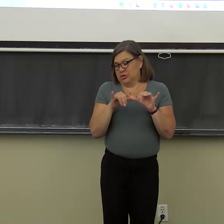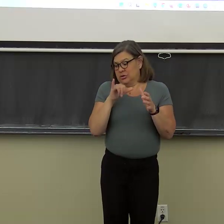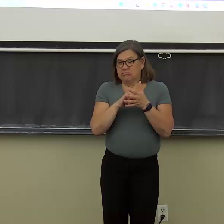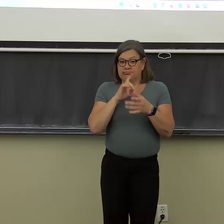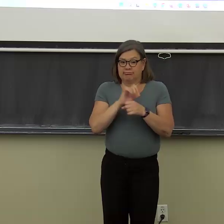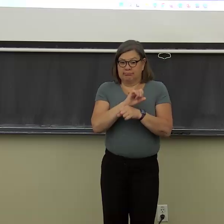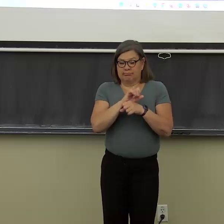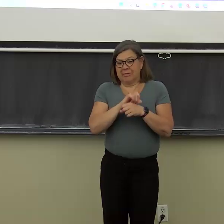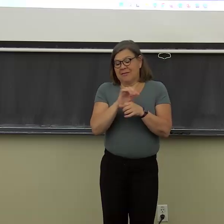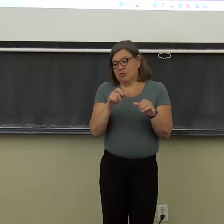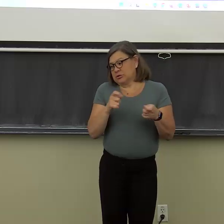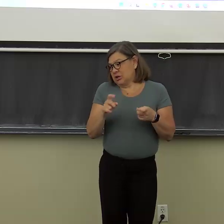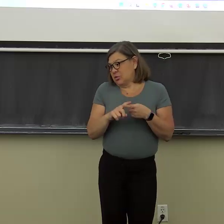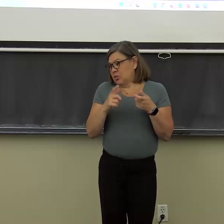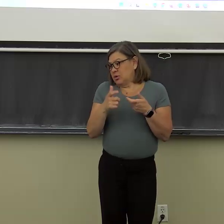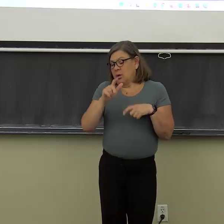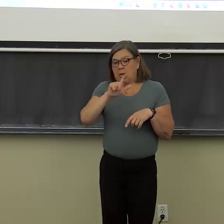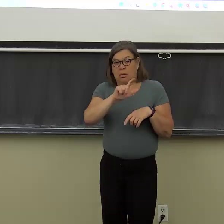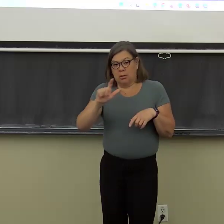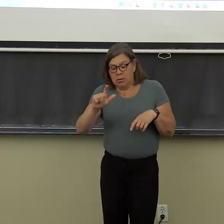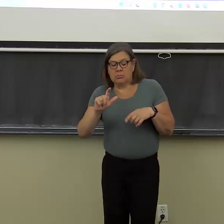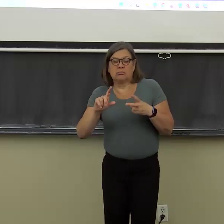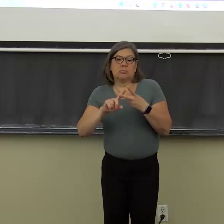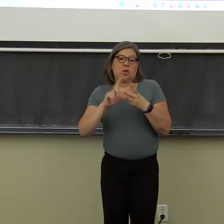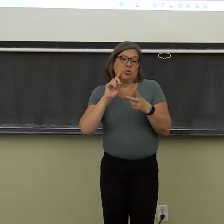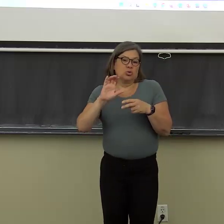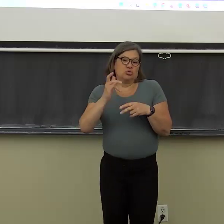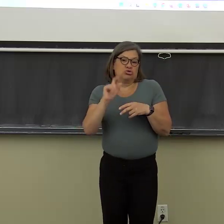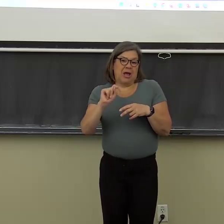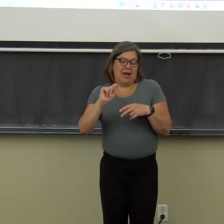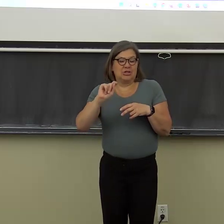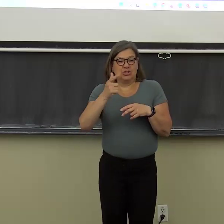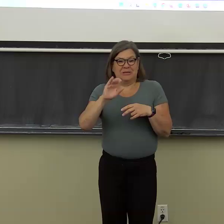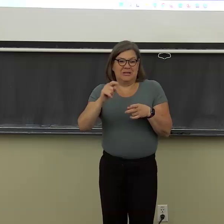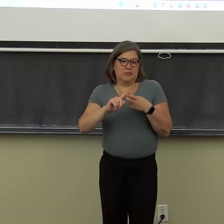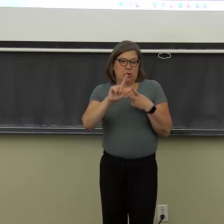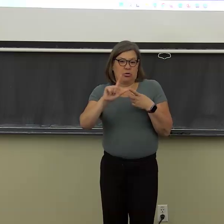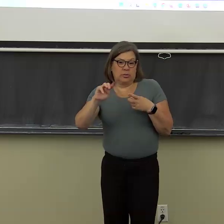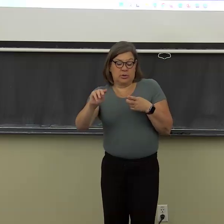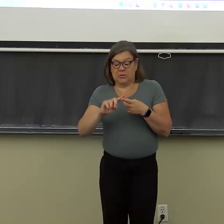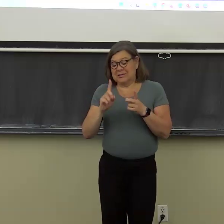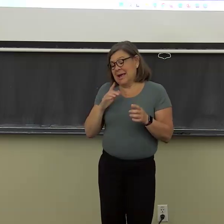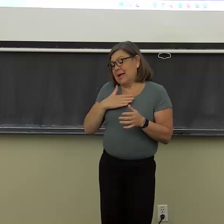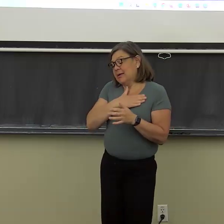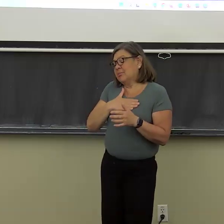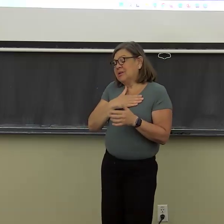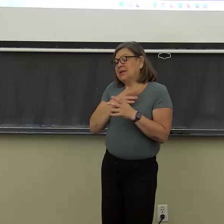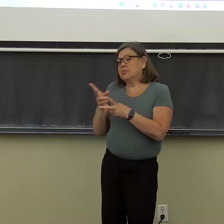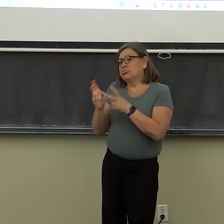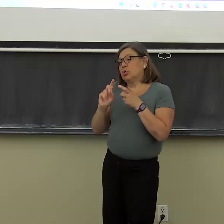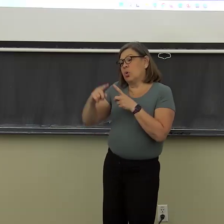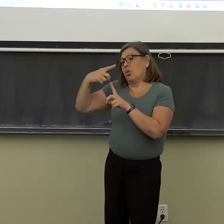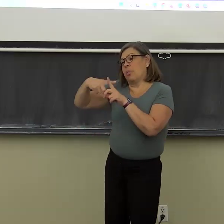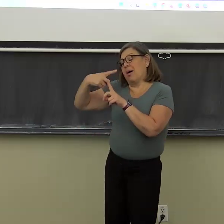you're dealing with a large language model through ChatGPT or what have you, you can say, please draw the positive examples from